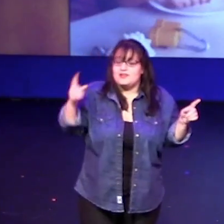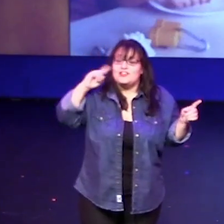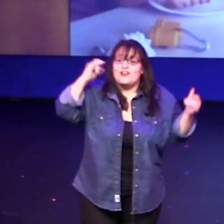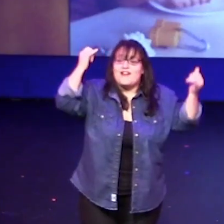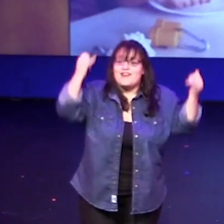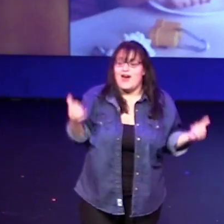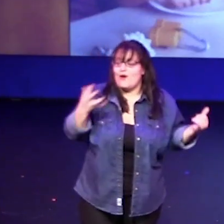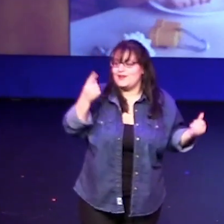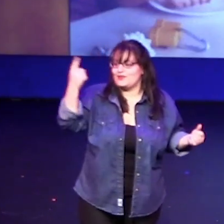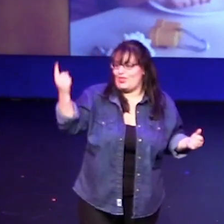way.